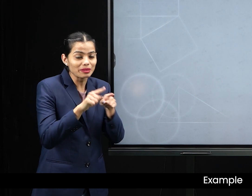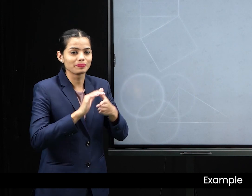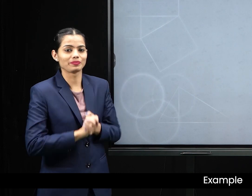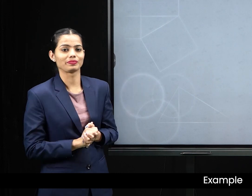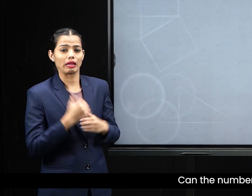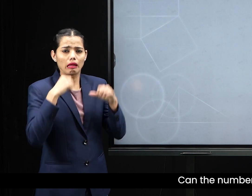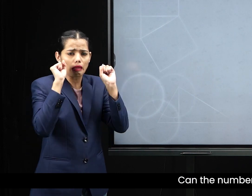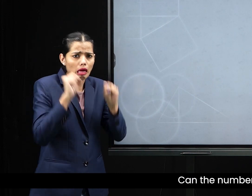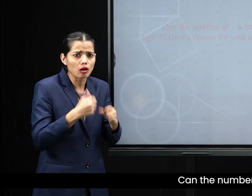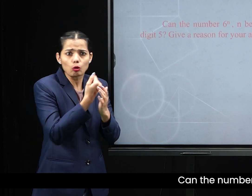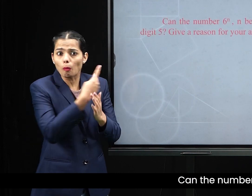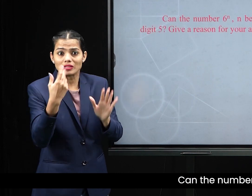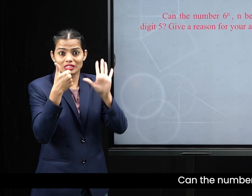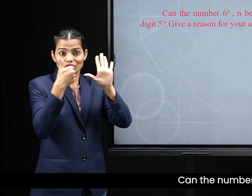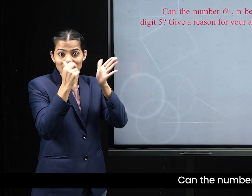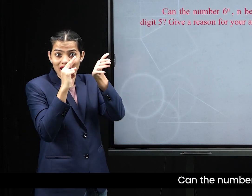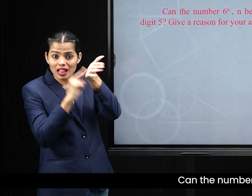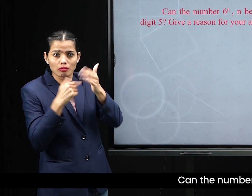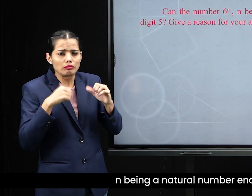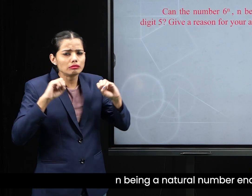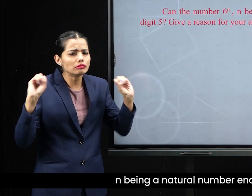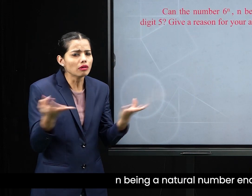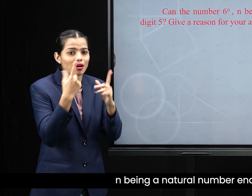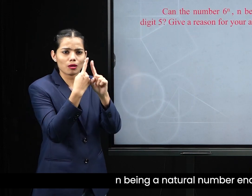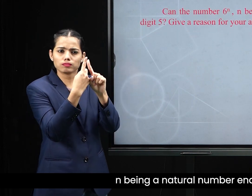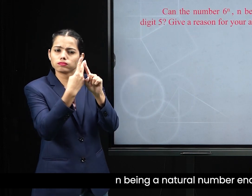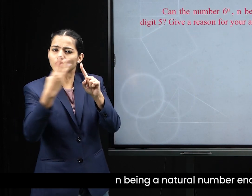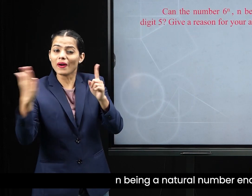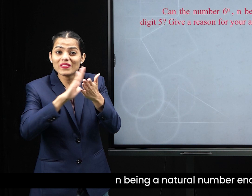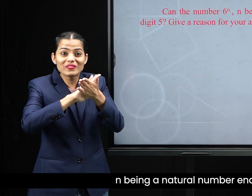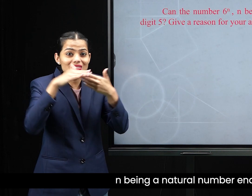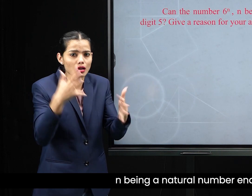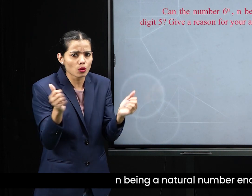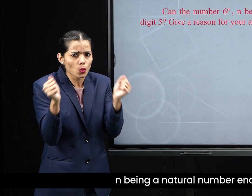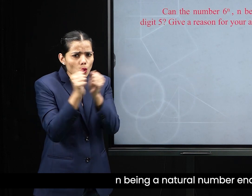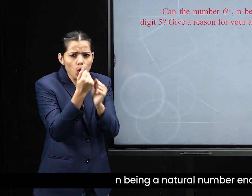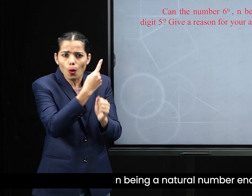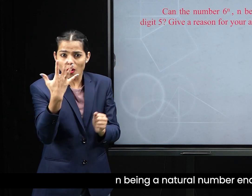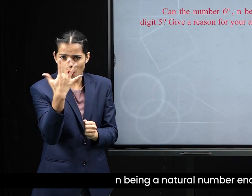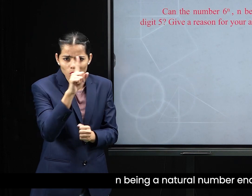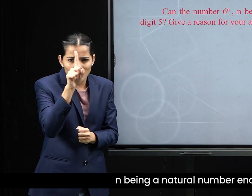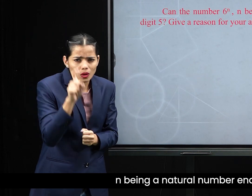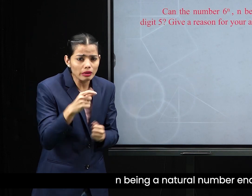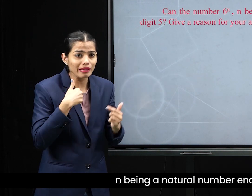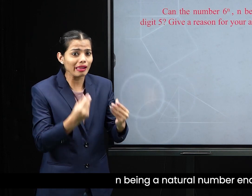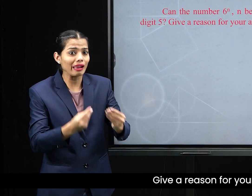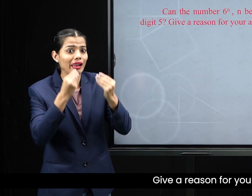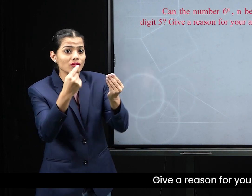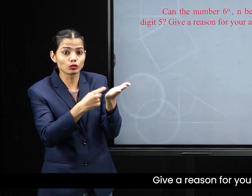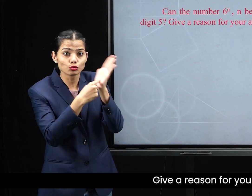Example: can the number 6 power n being a natural number, end with the digit 5? Give a